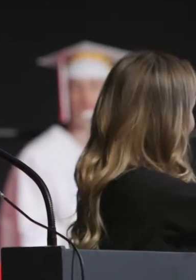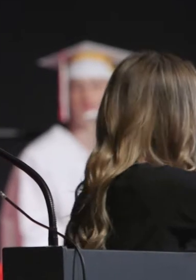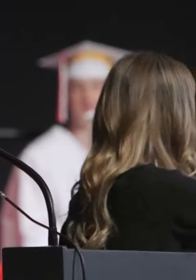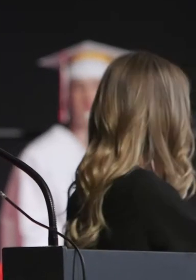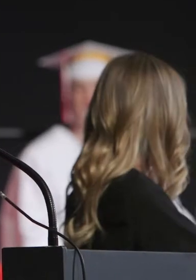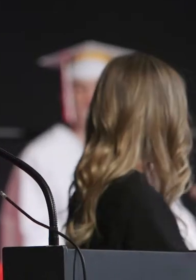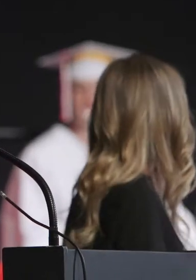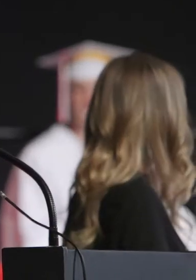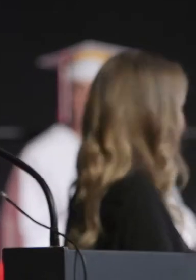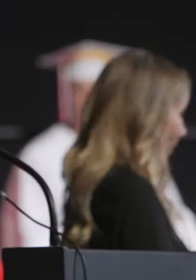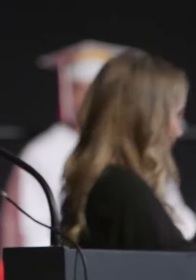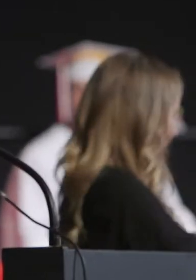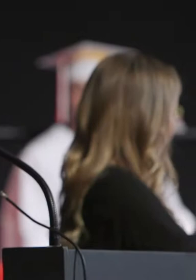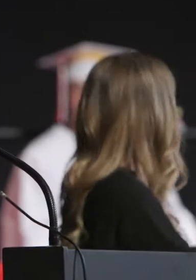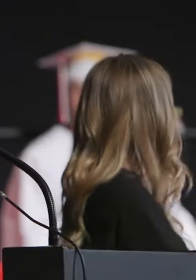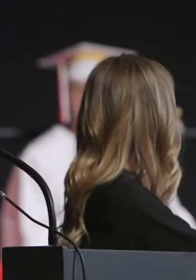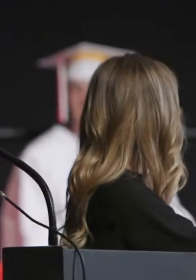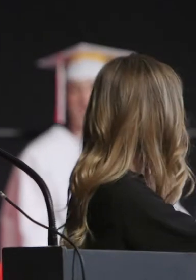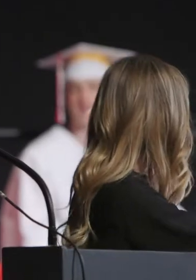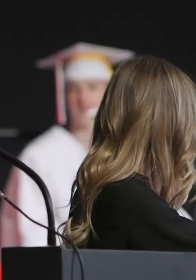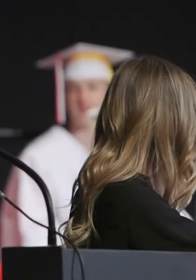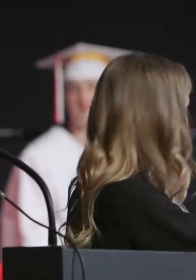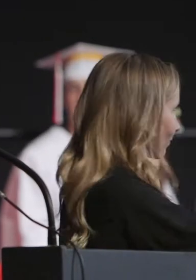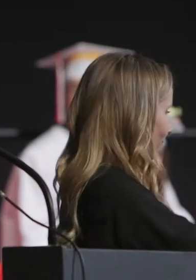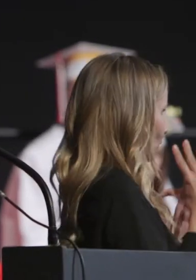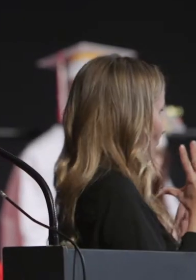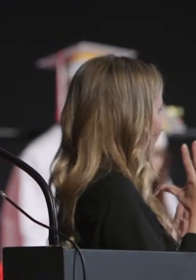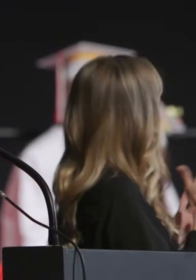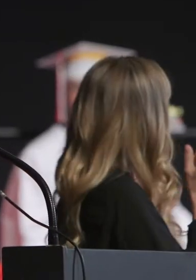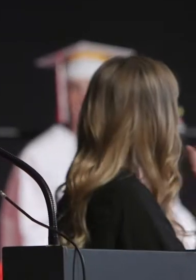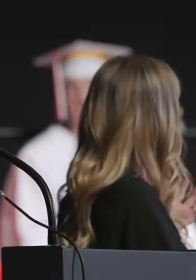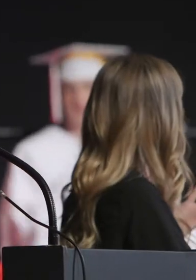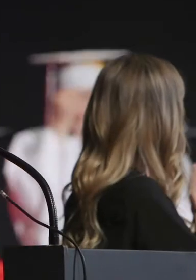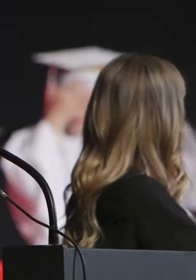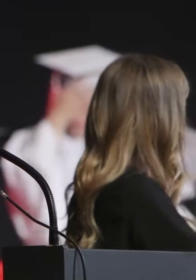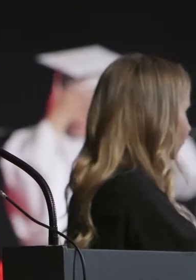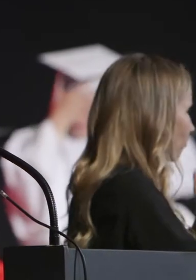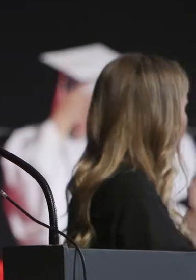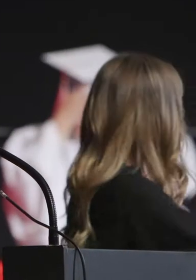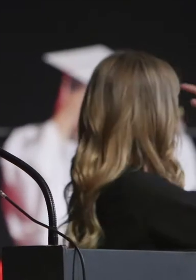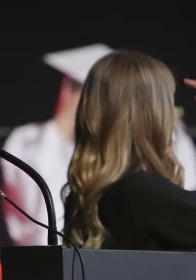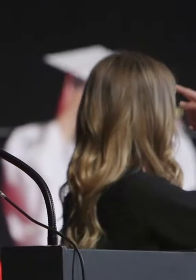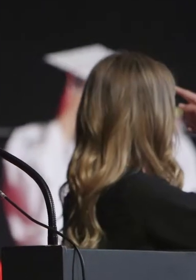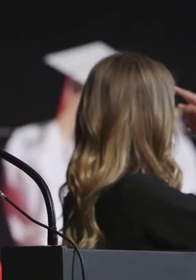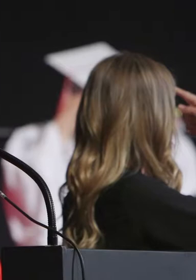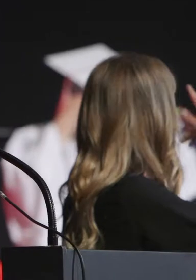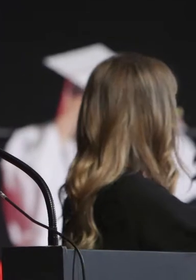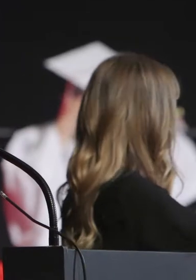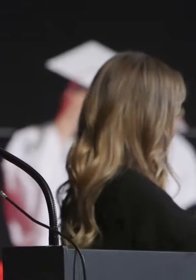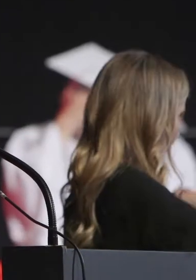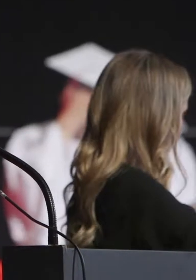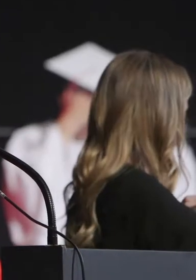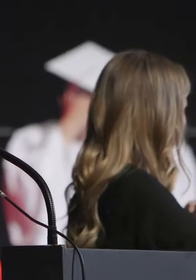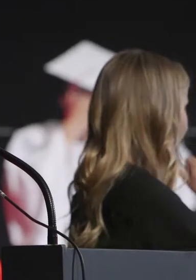beginning of the year, Mr. Dow told our class there are multiple components to the human brain, including a logical and an emotional component. So I asked my father